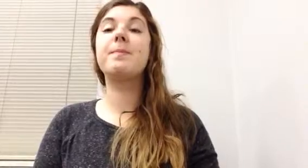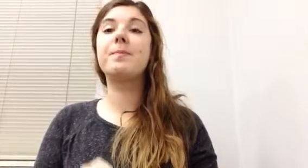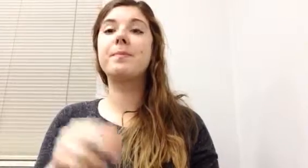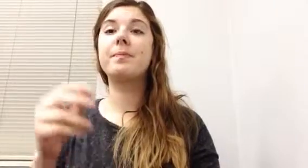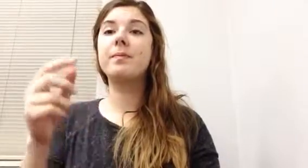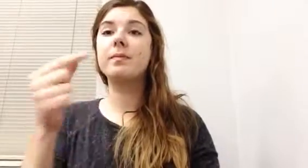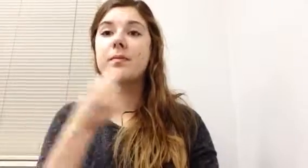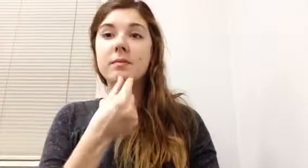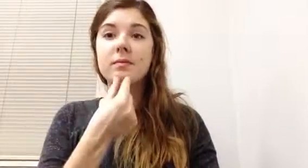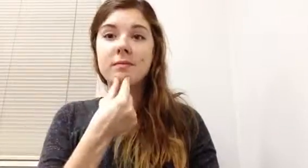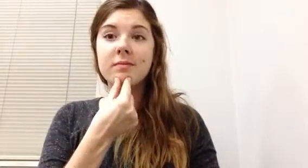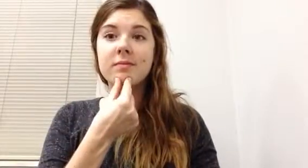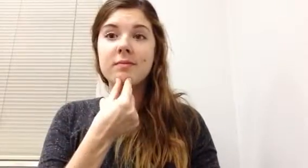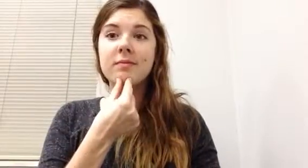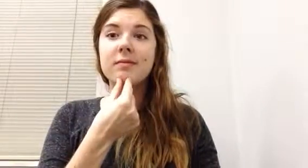Homosexuality, well, if you think about what caused it,